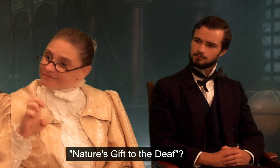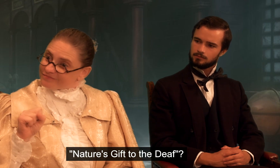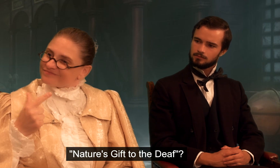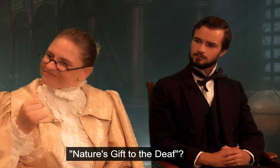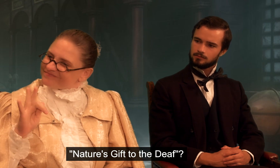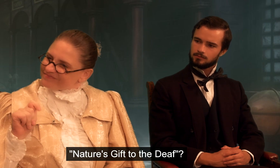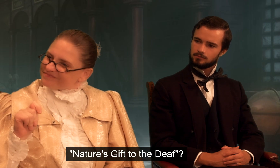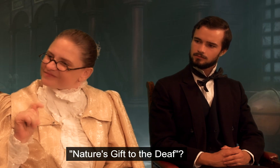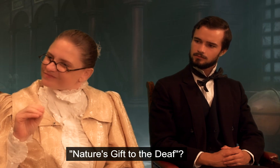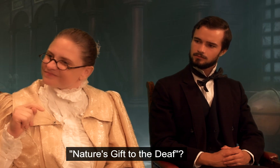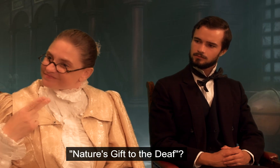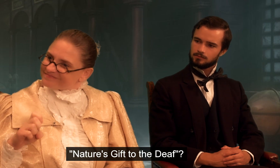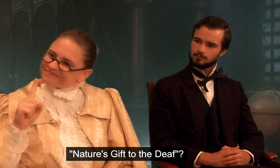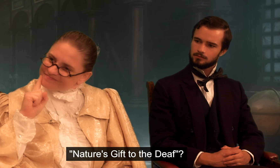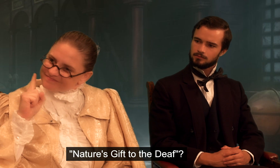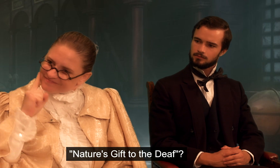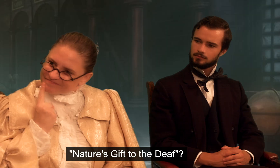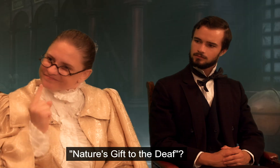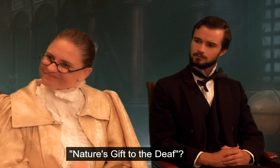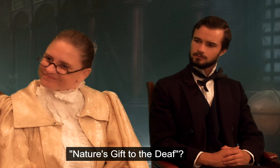Nature's Gift to the Deaf?